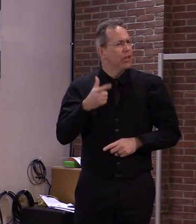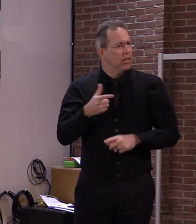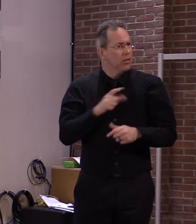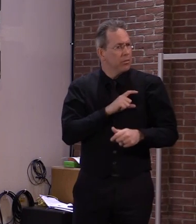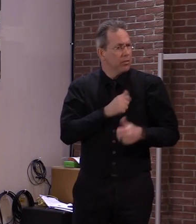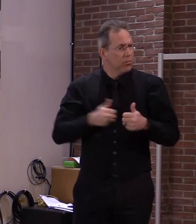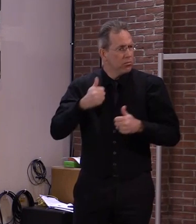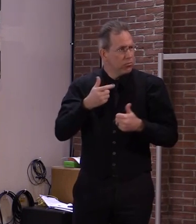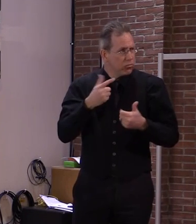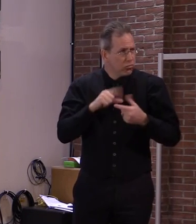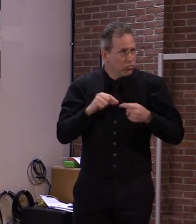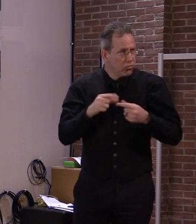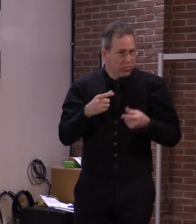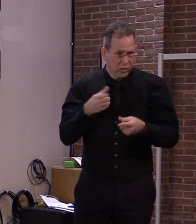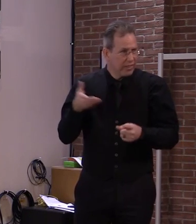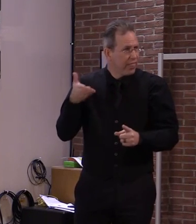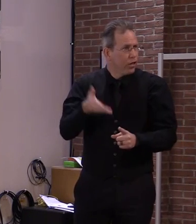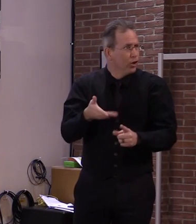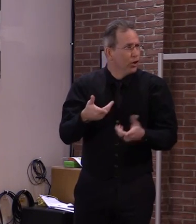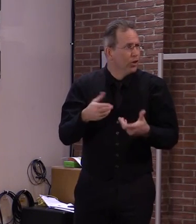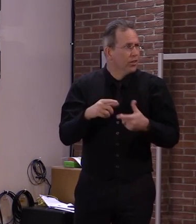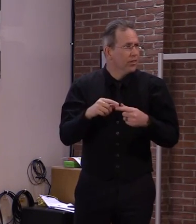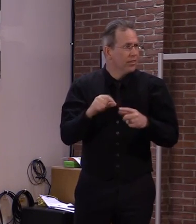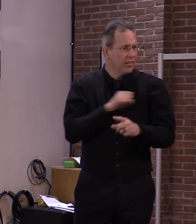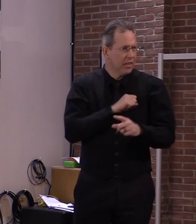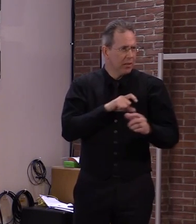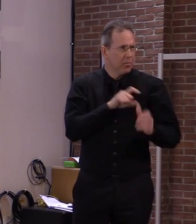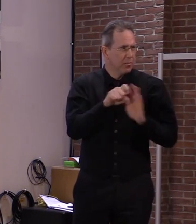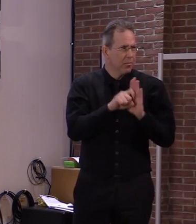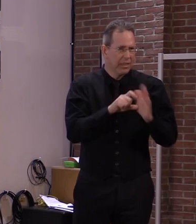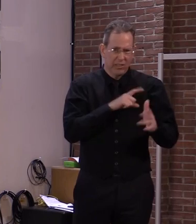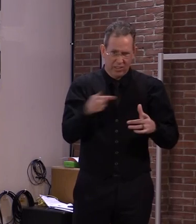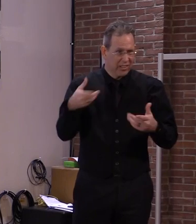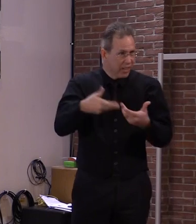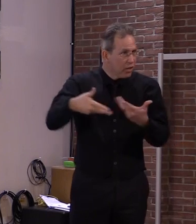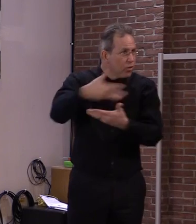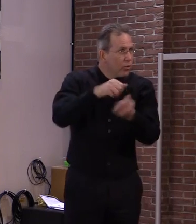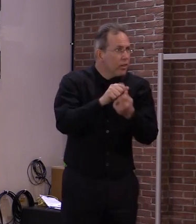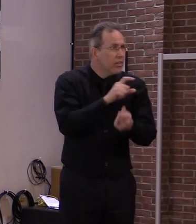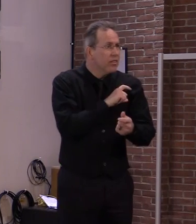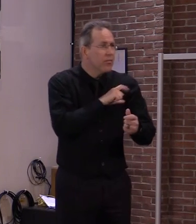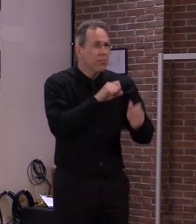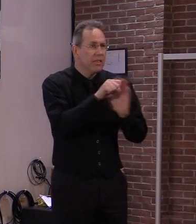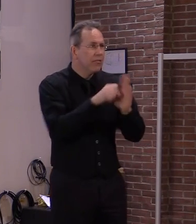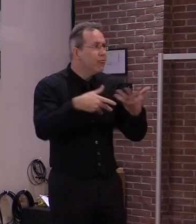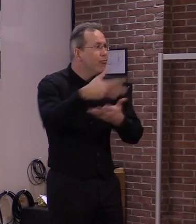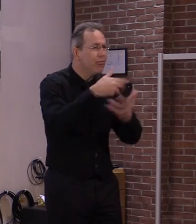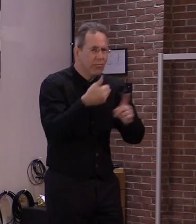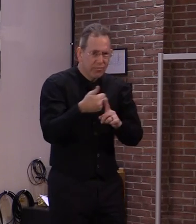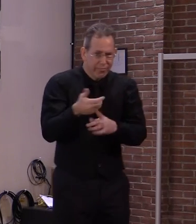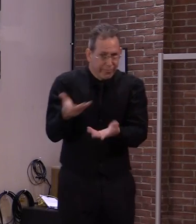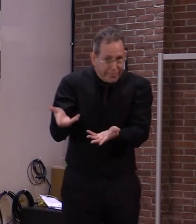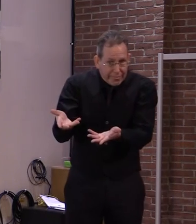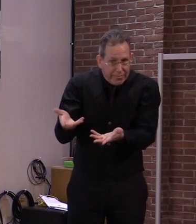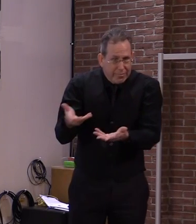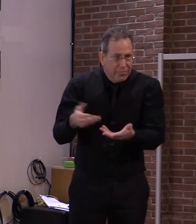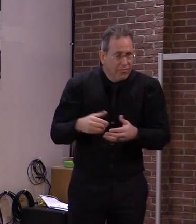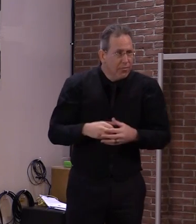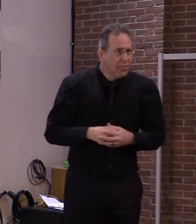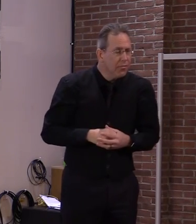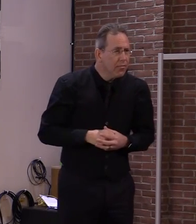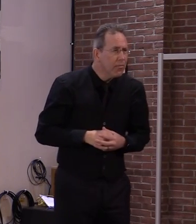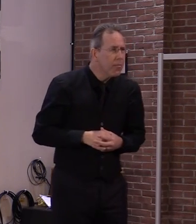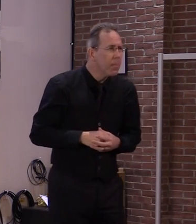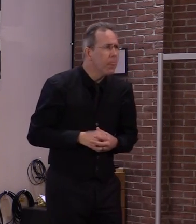disallowing state police lieutenants, captains from getting shots. I'll let Commissioner Sherling respond to that, but we were